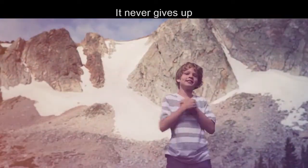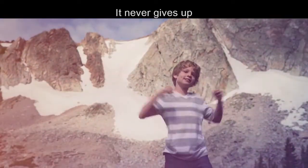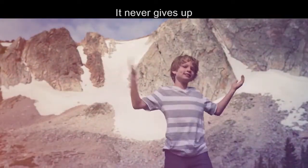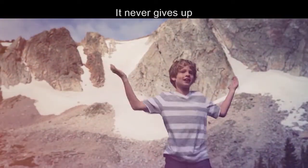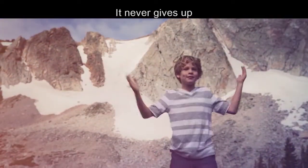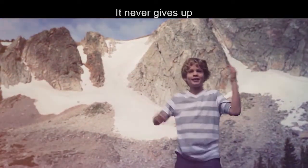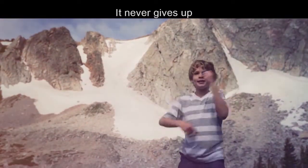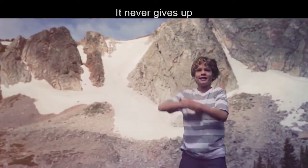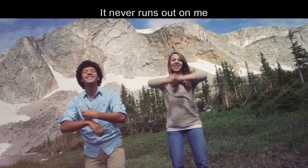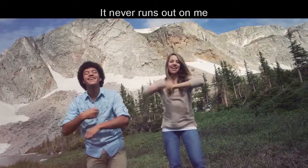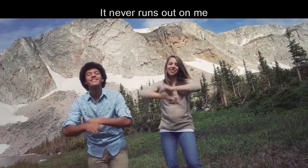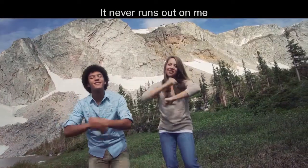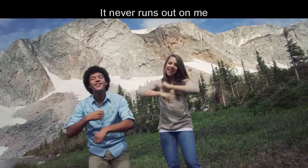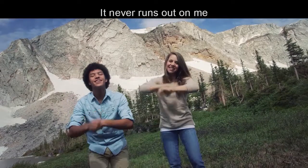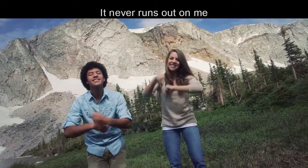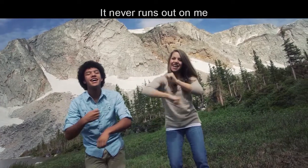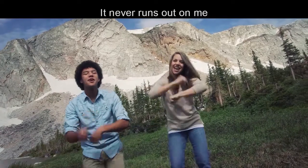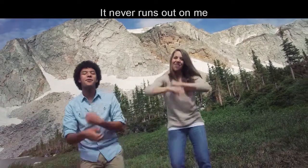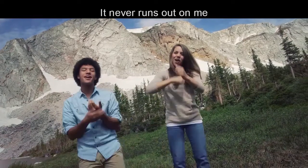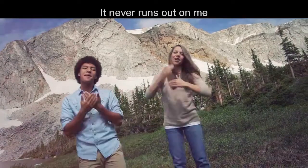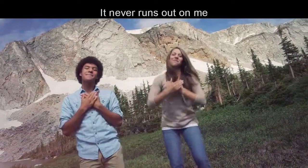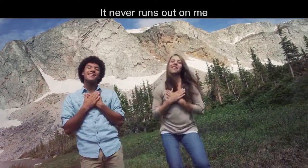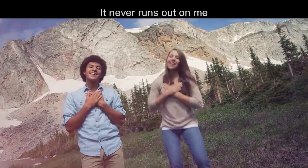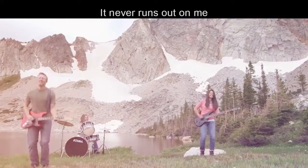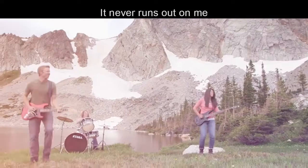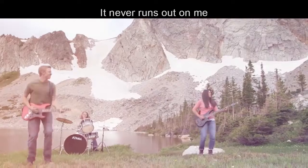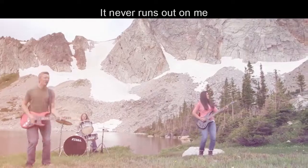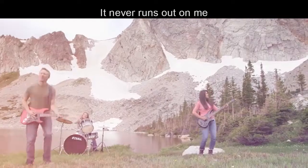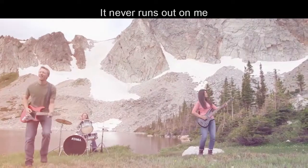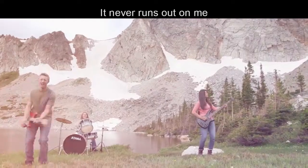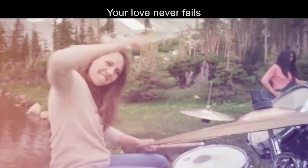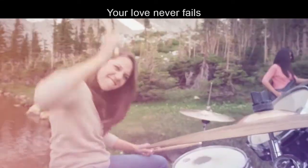gives up, it never runs out on me.